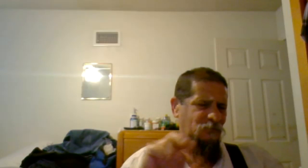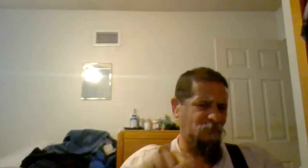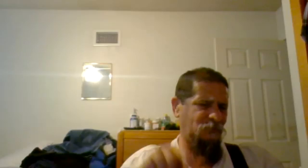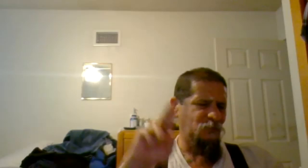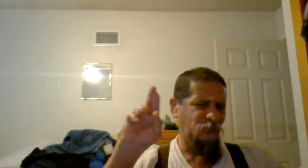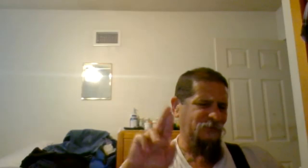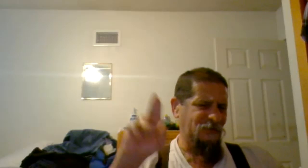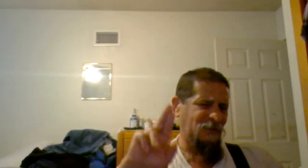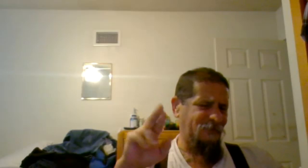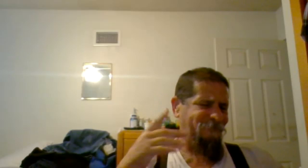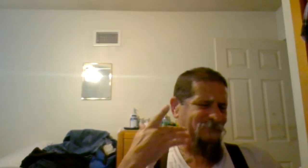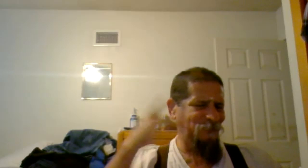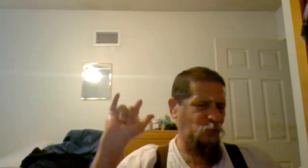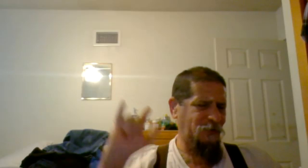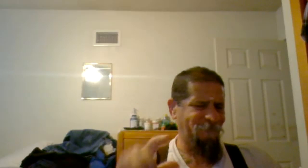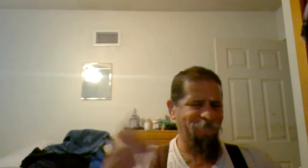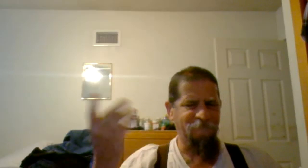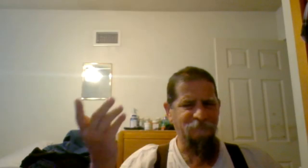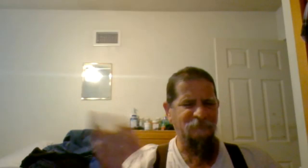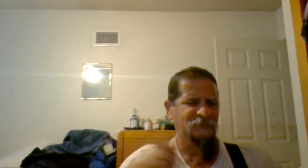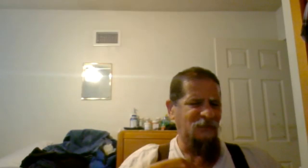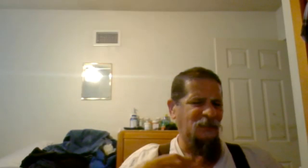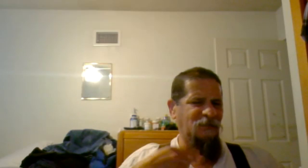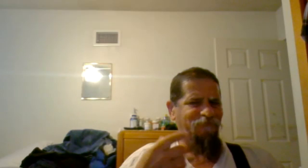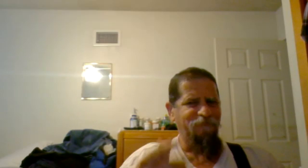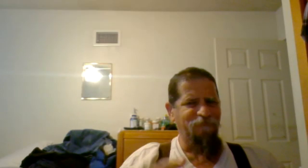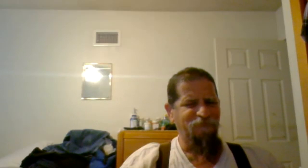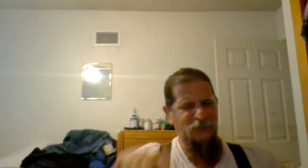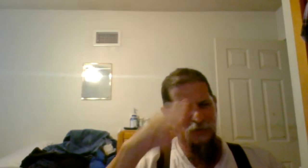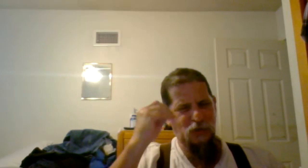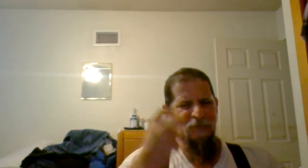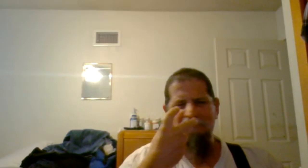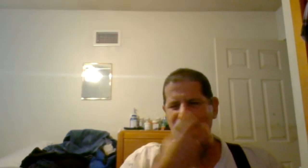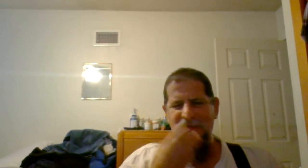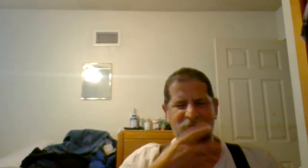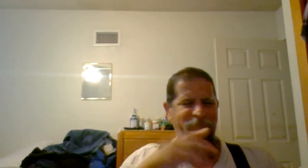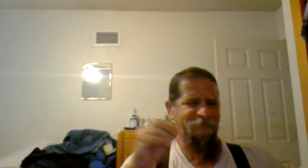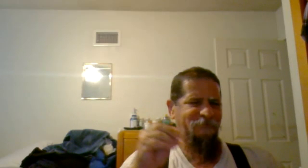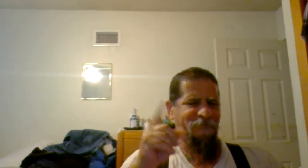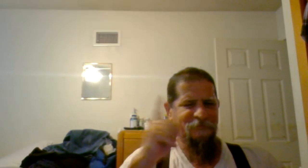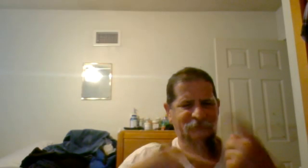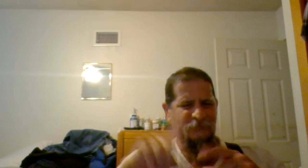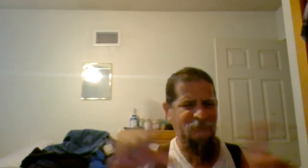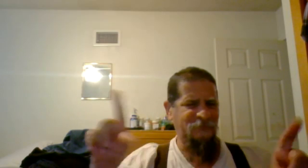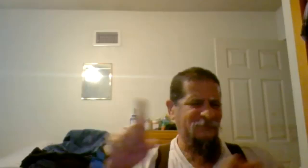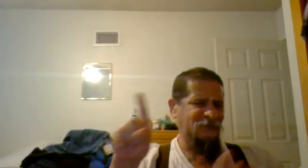I went to a deaf school in Rochester, California, and so I grew up utilizing the